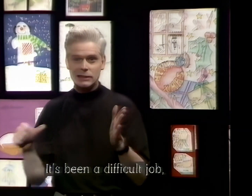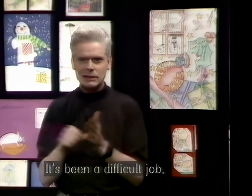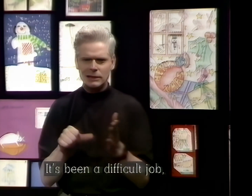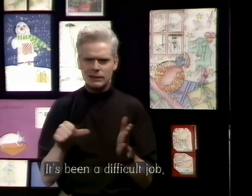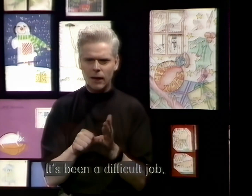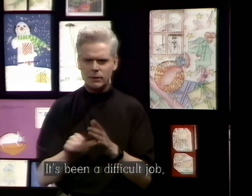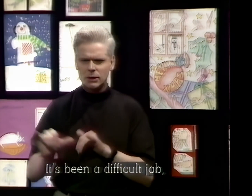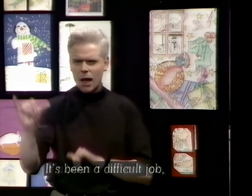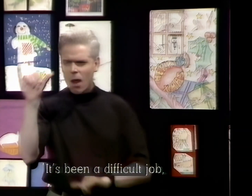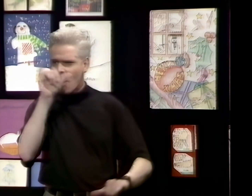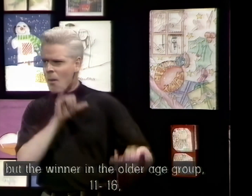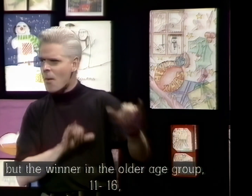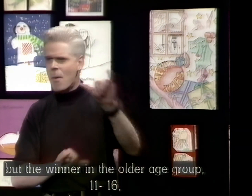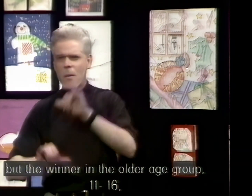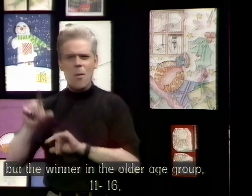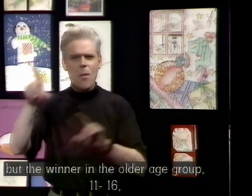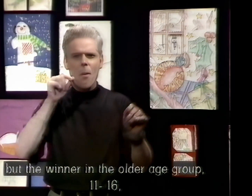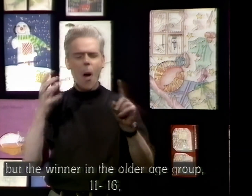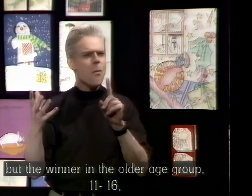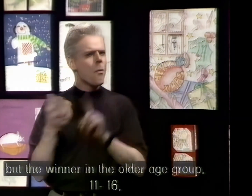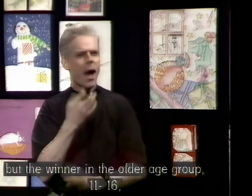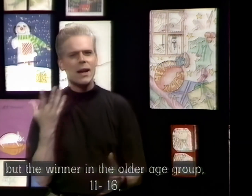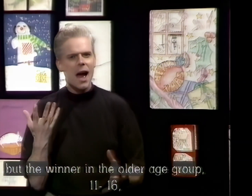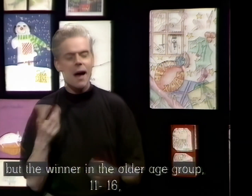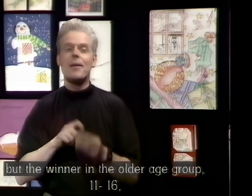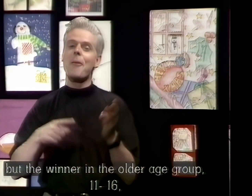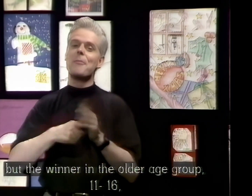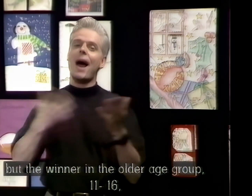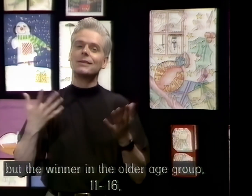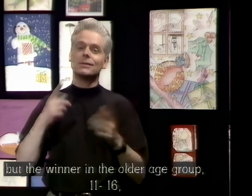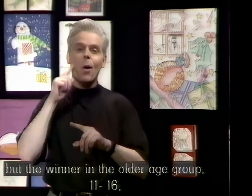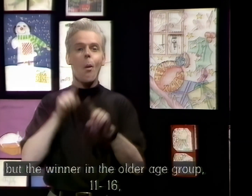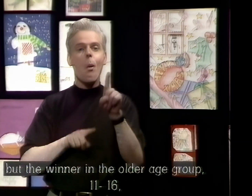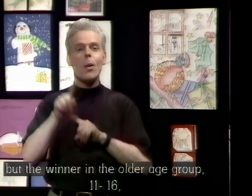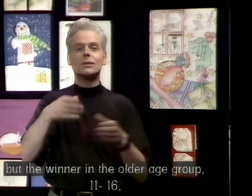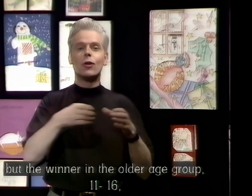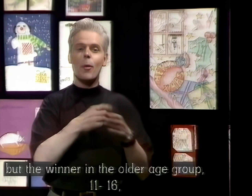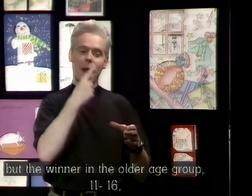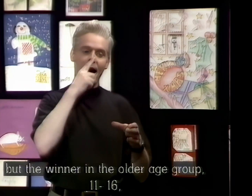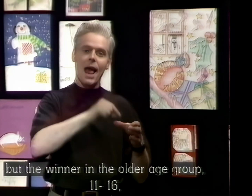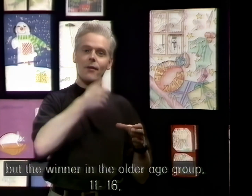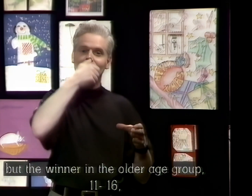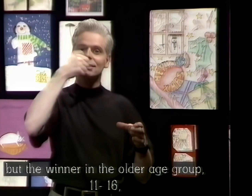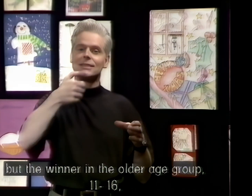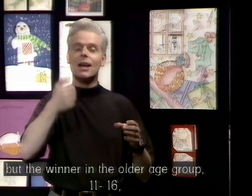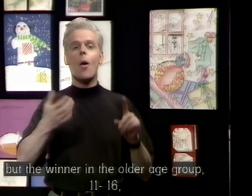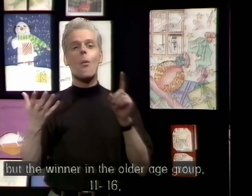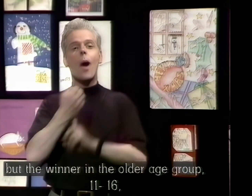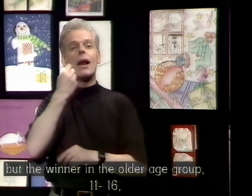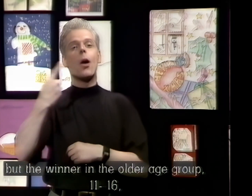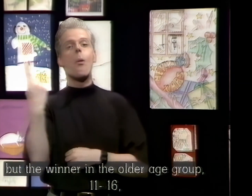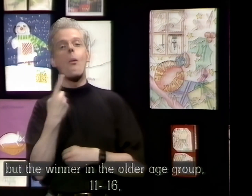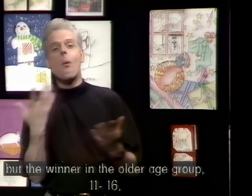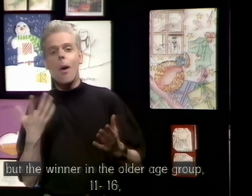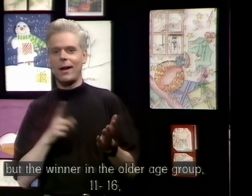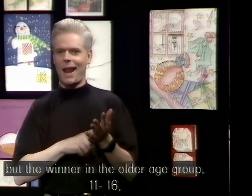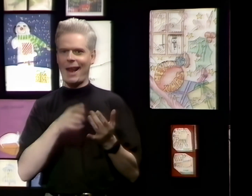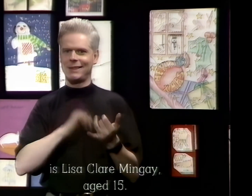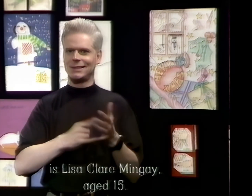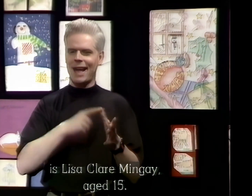It's been a difficult job, but the winner in the older age group, 11 to 16s, is Lisa Claire